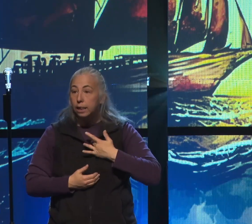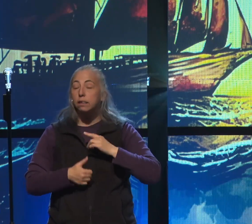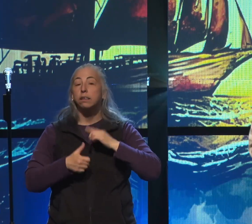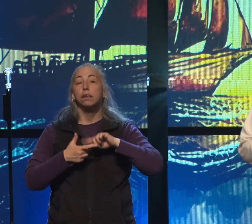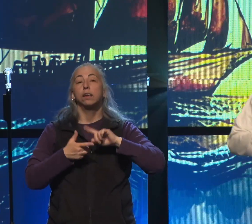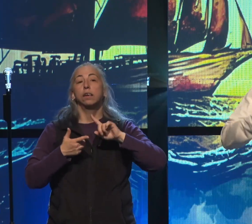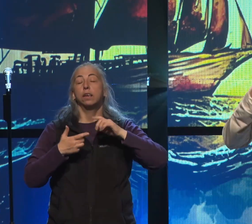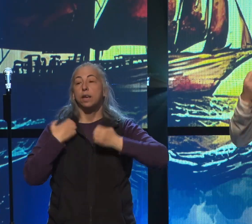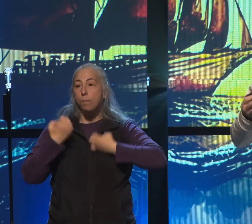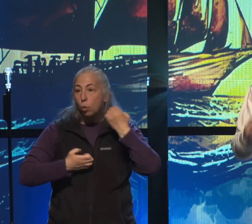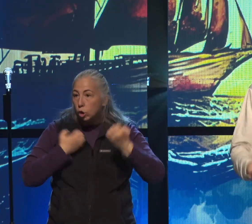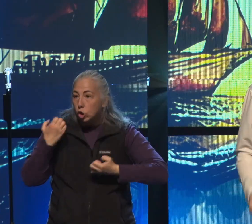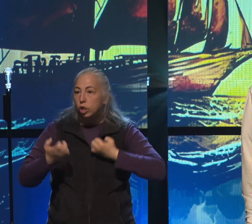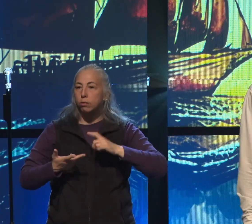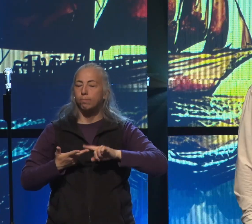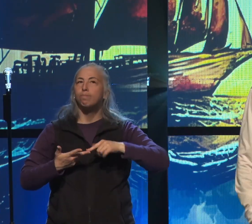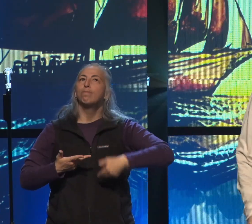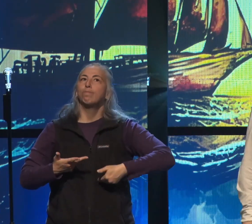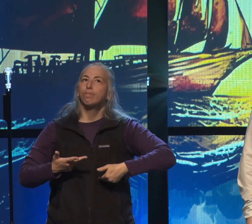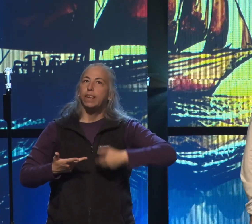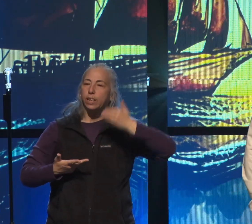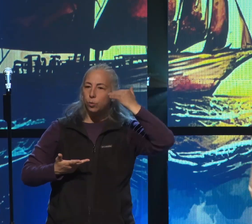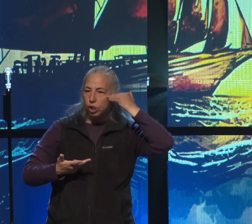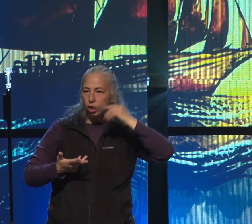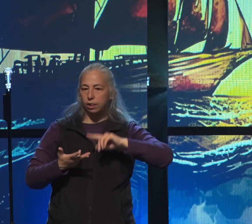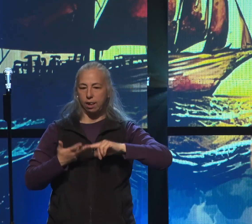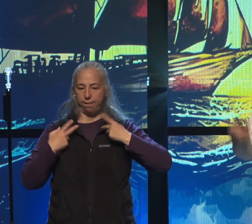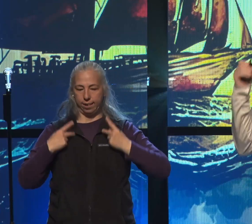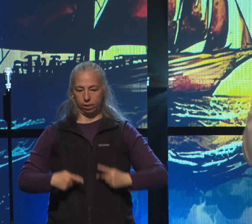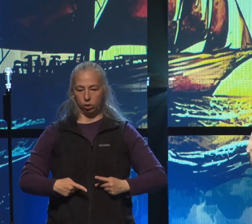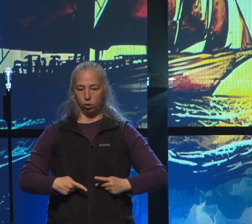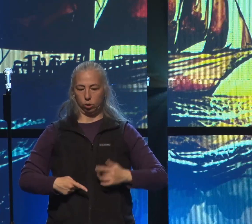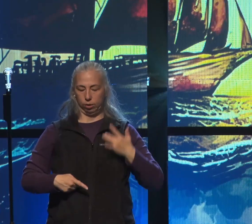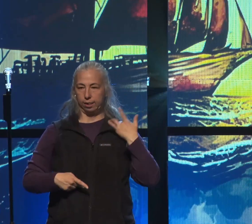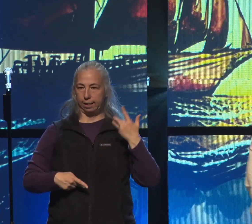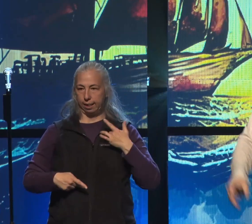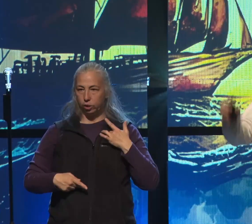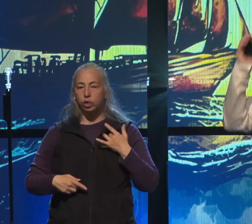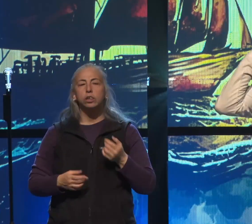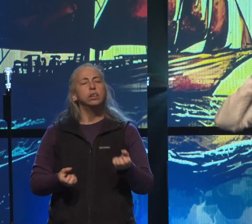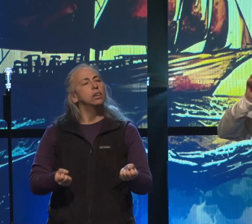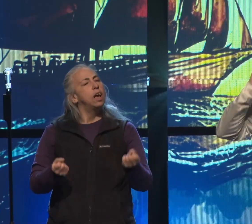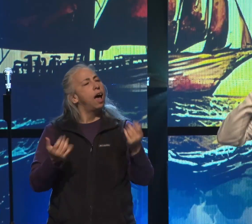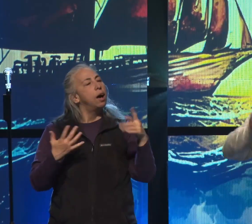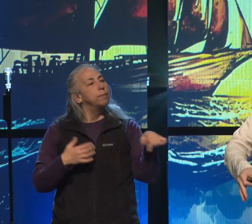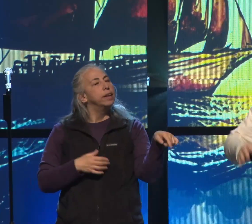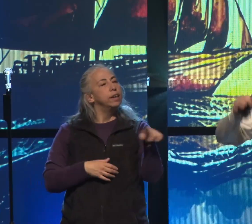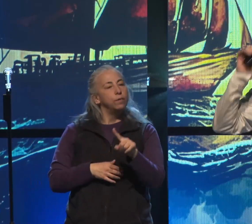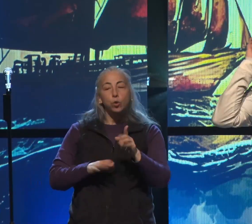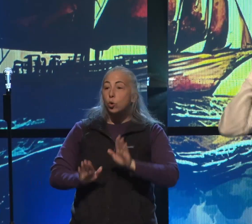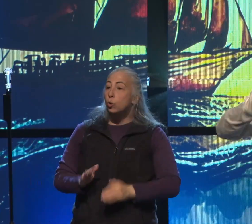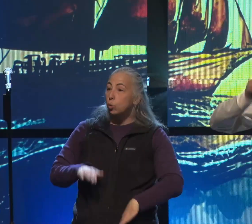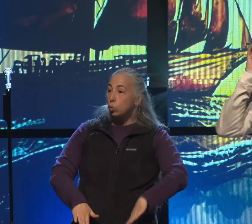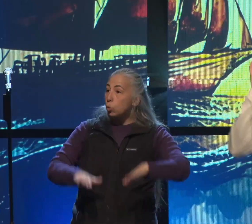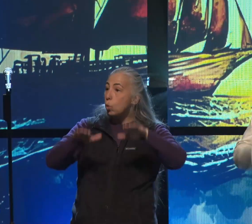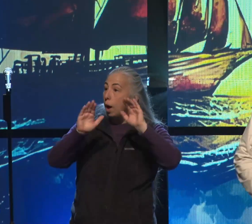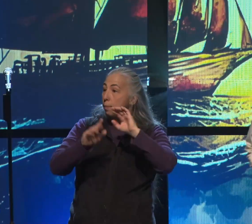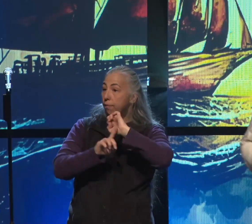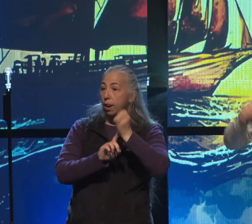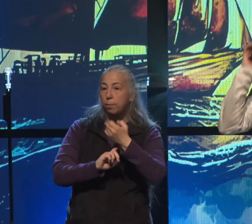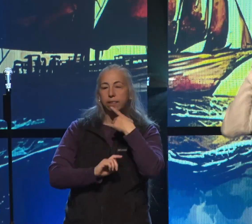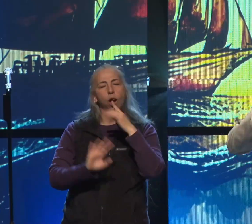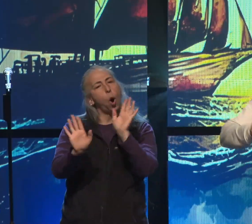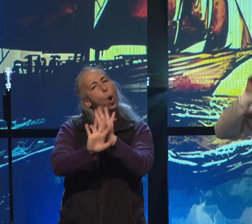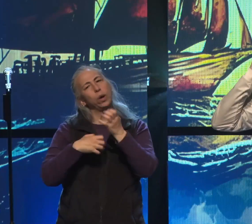our intuitions, and our bodily sensations. Now, how many of you grew up in an environment that said you cannot trust your